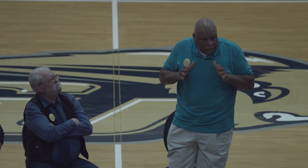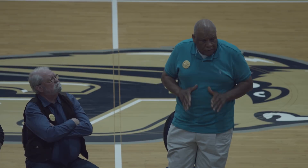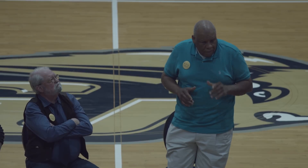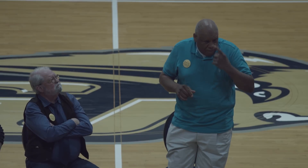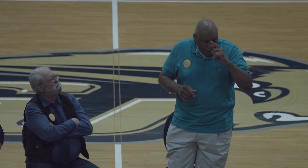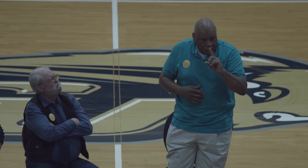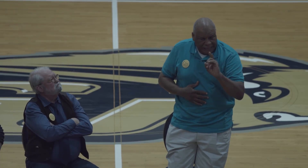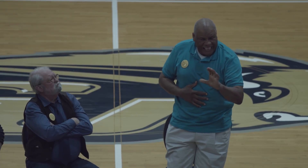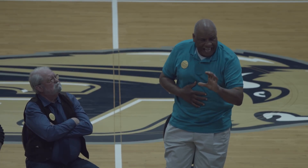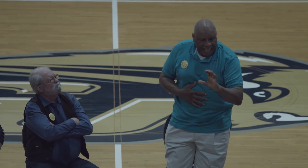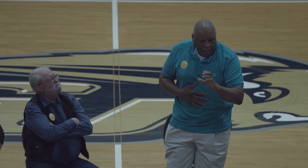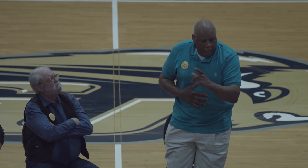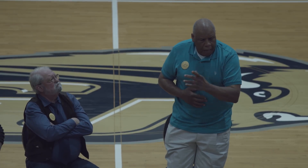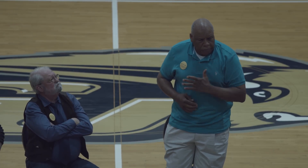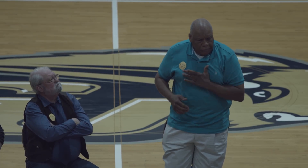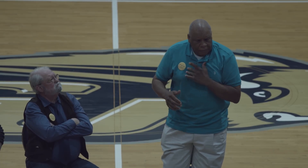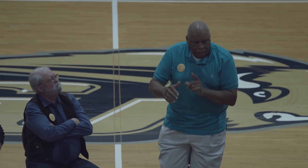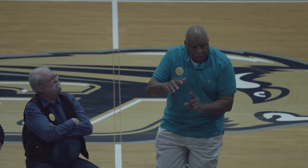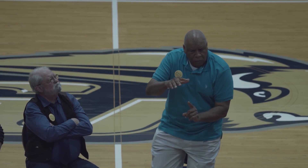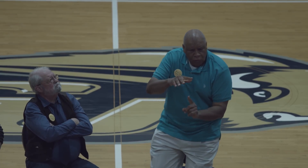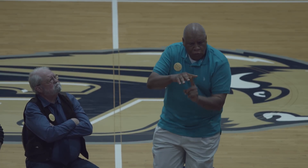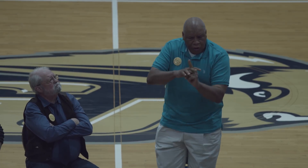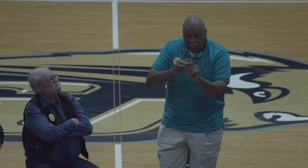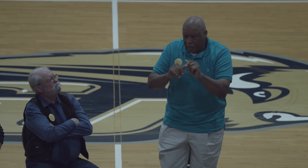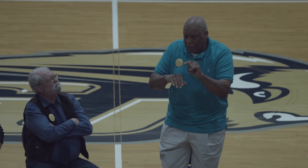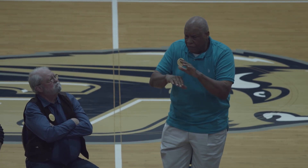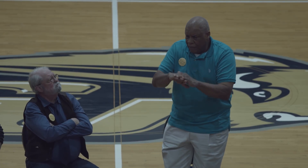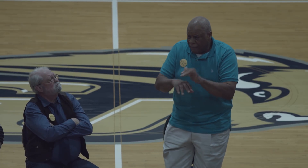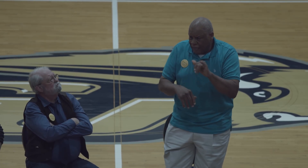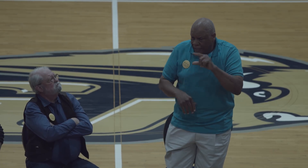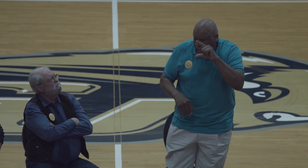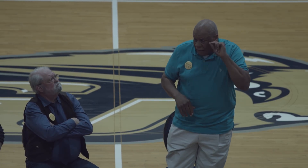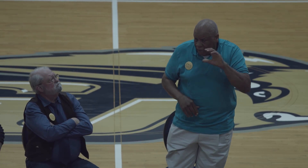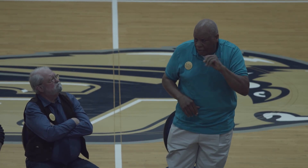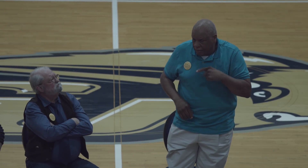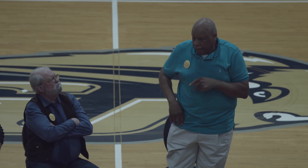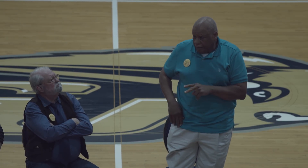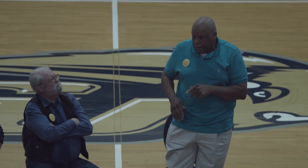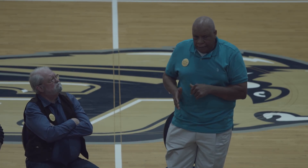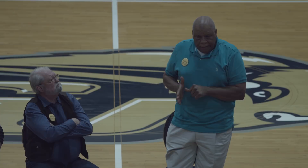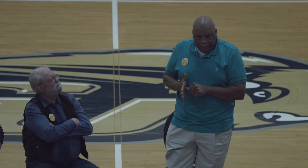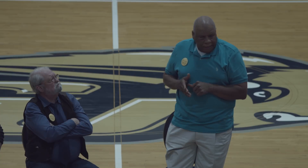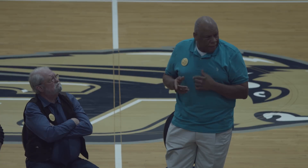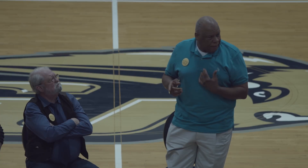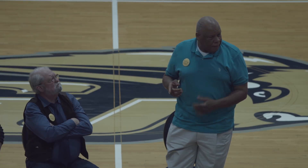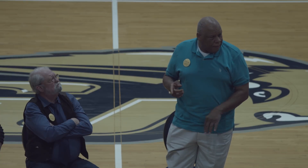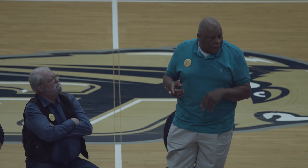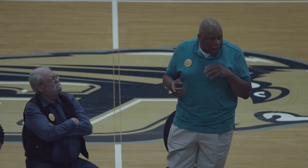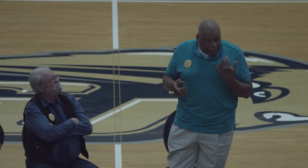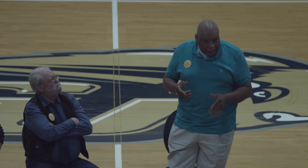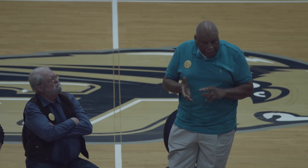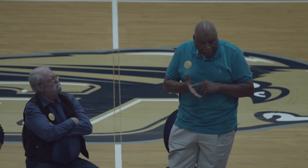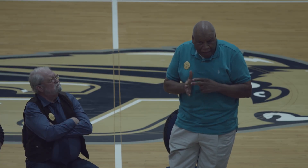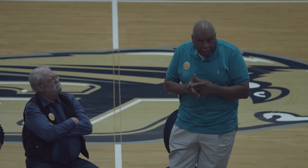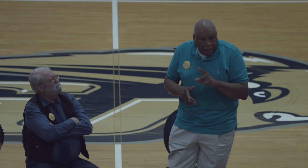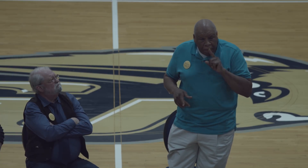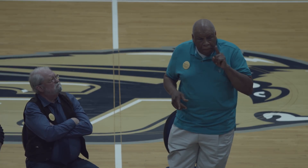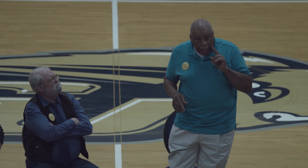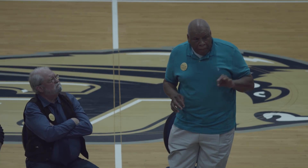He was a homeless activist for DC, and he also came to the gates. That was incredible. That